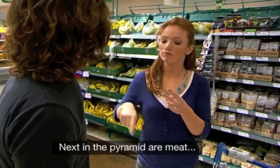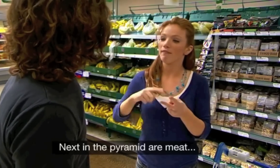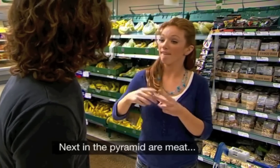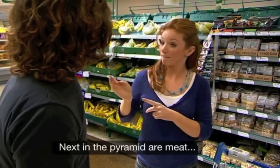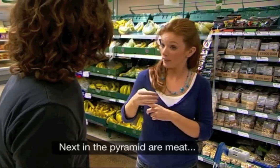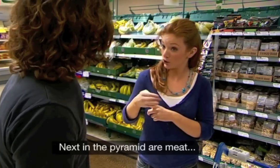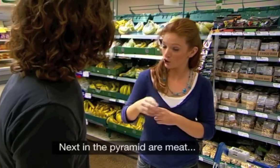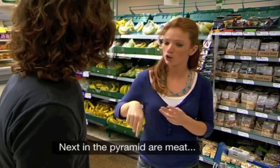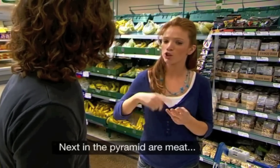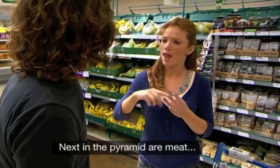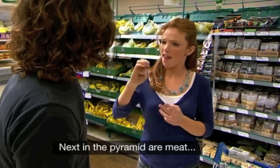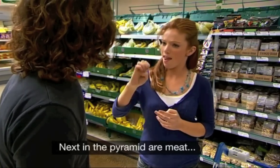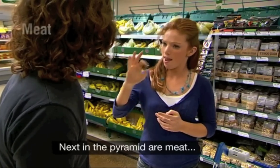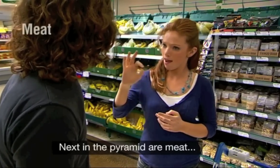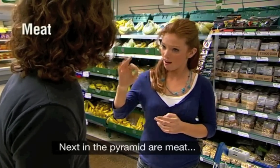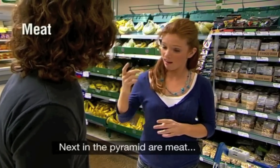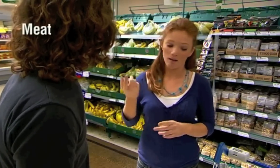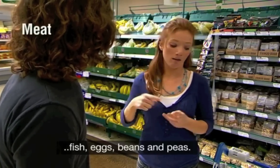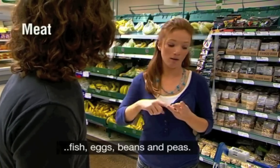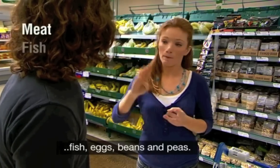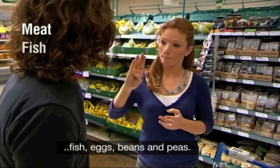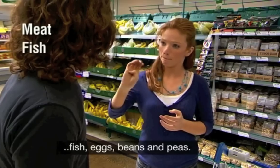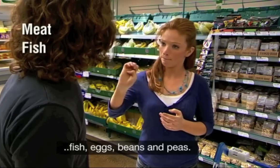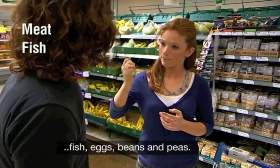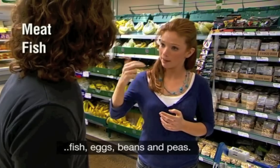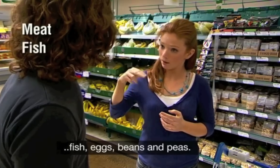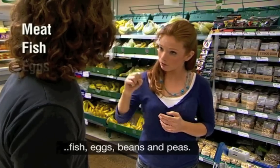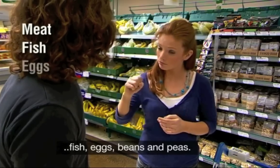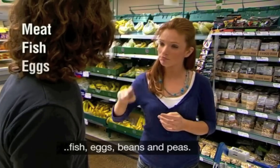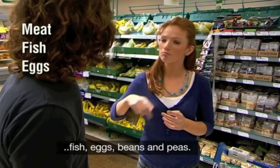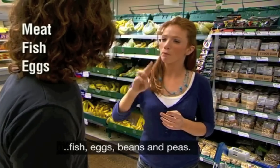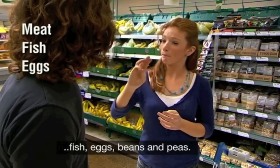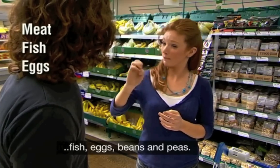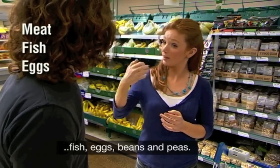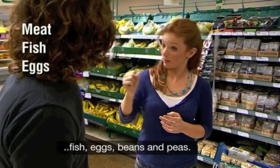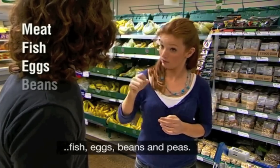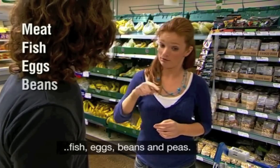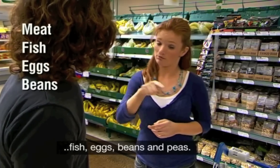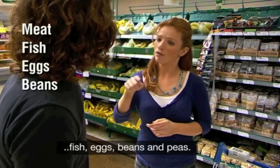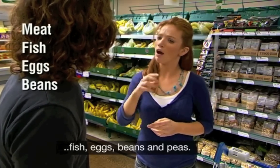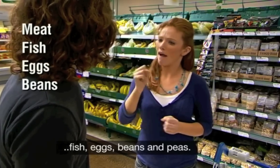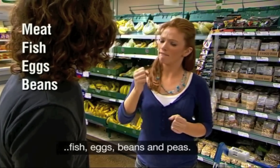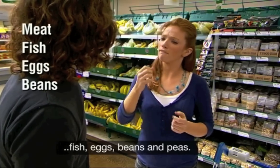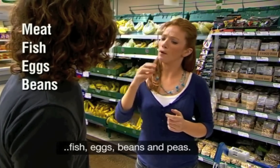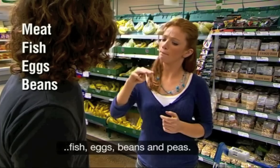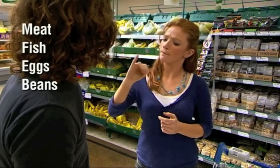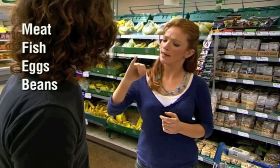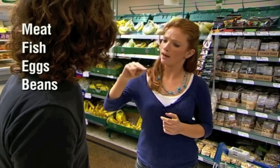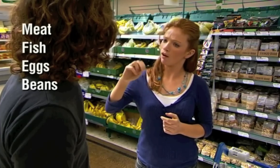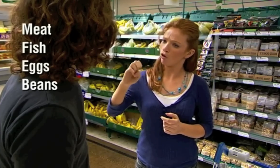Next in the pyramid are meat, fish, eggs, beans and peas.